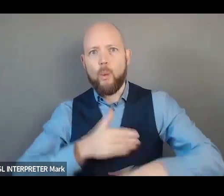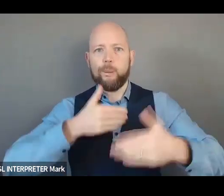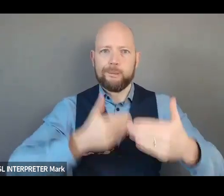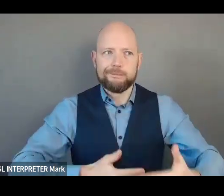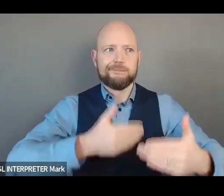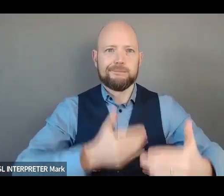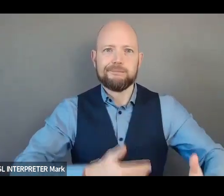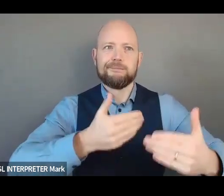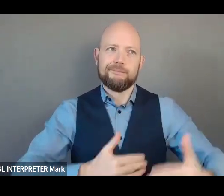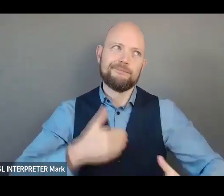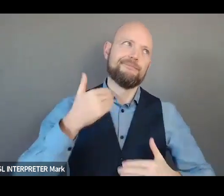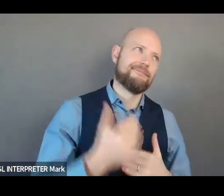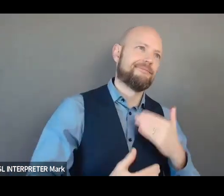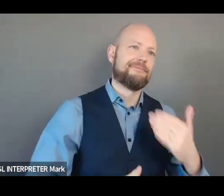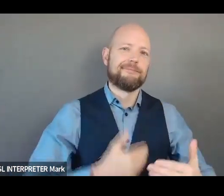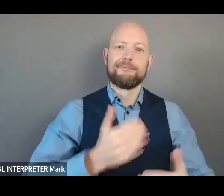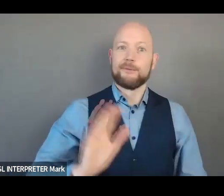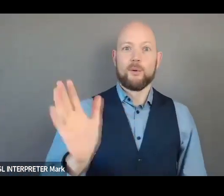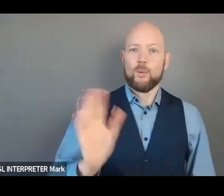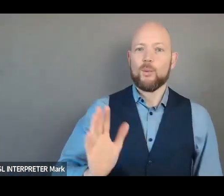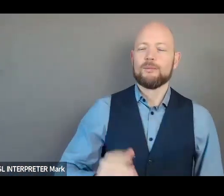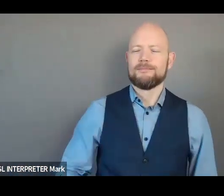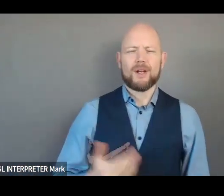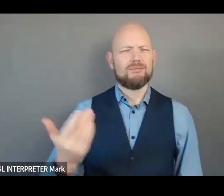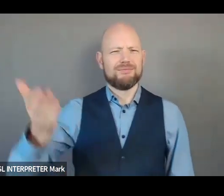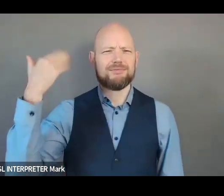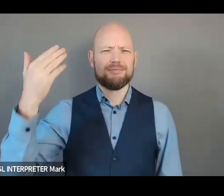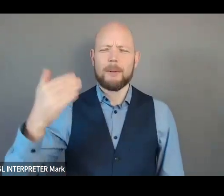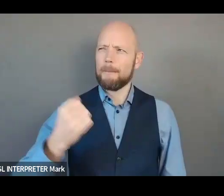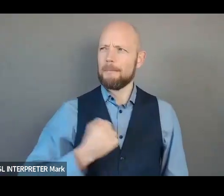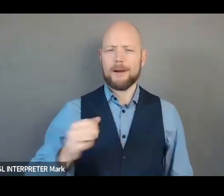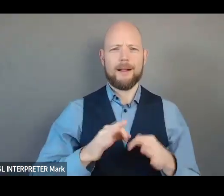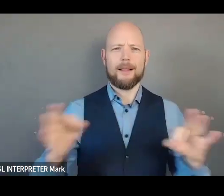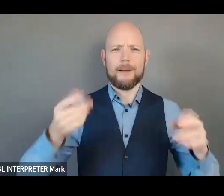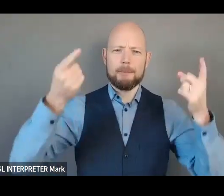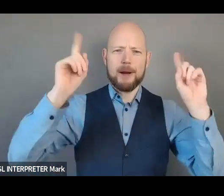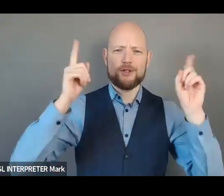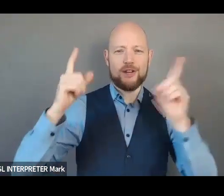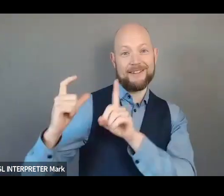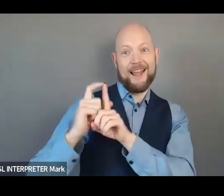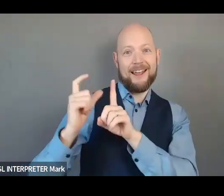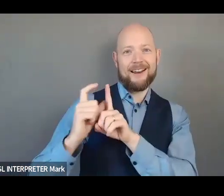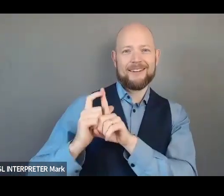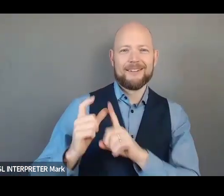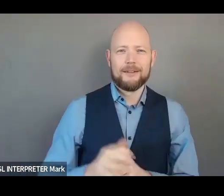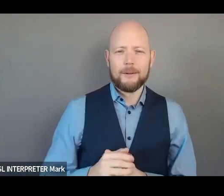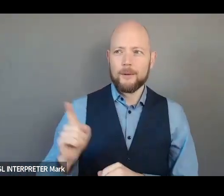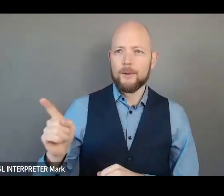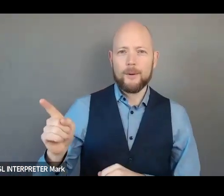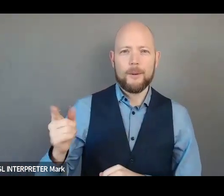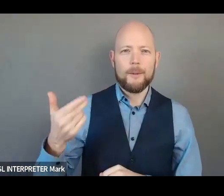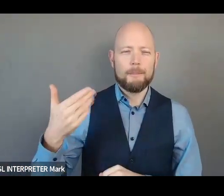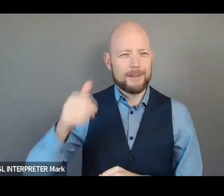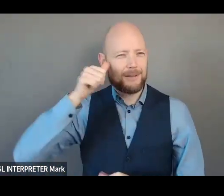see Diane. Yeah, Diane was my line manager when I was a postdoc, and it was something we found in that project as well, that when you start asking people to reflect on their